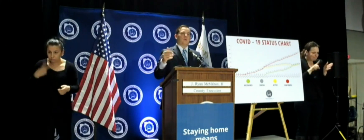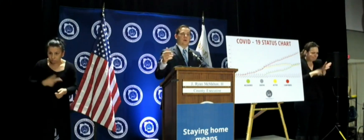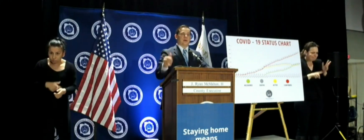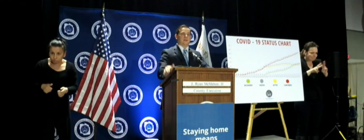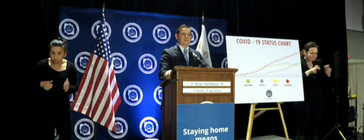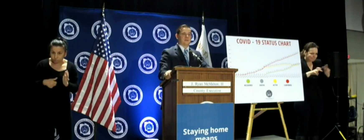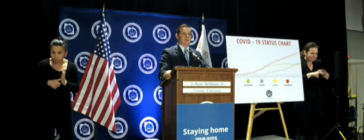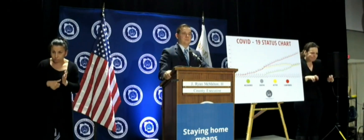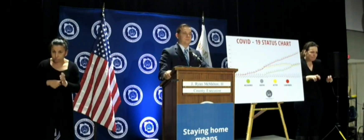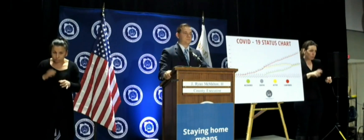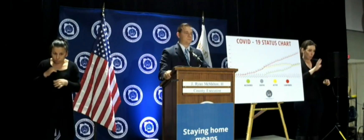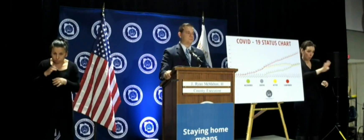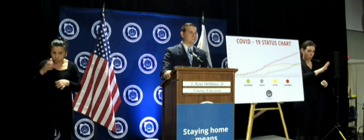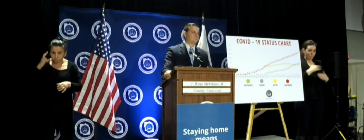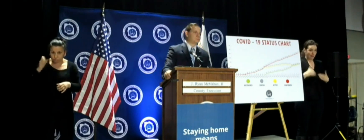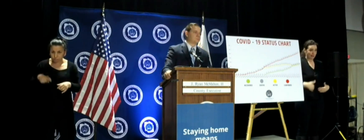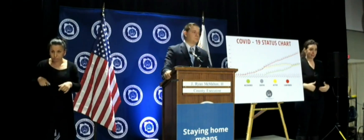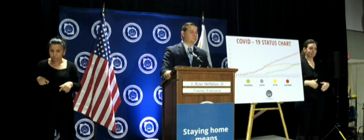3 or 4 days.